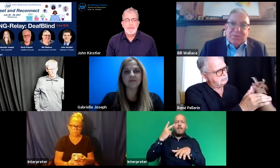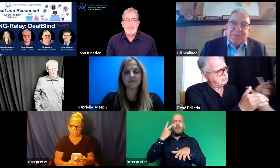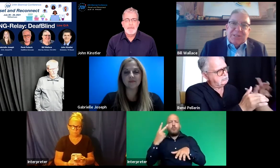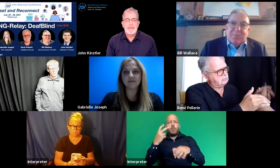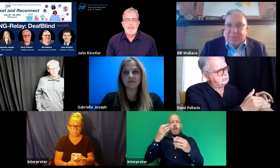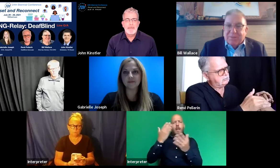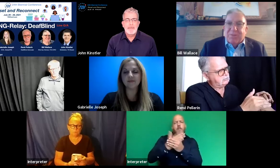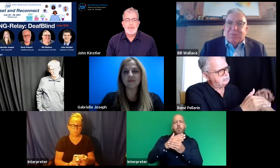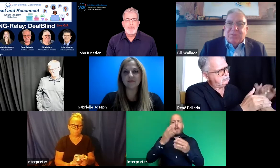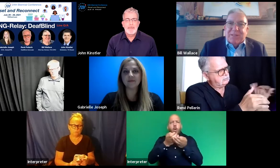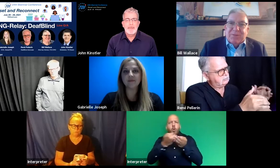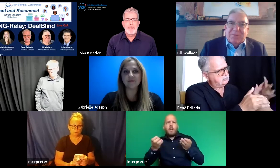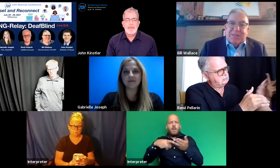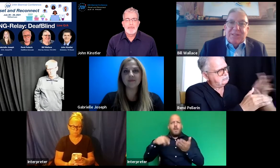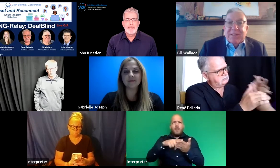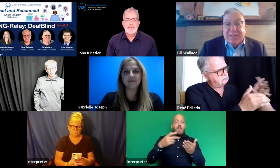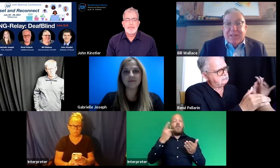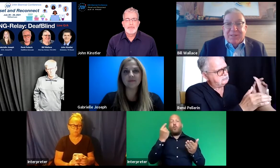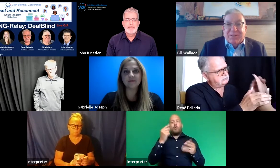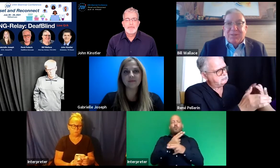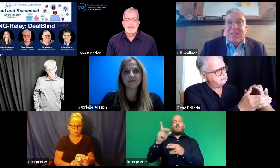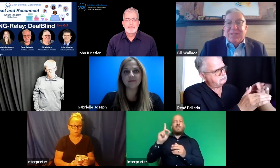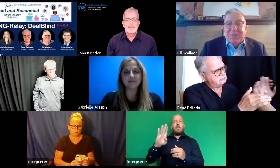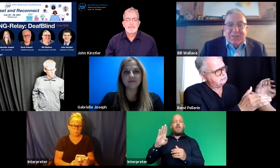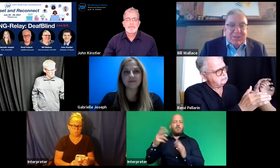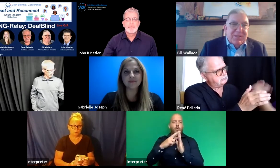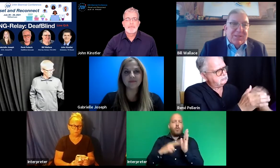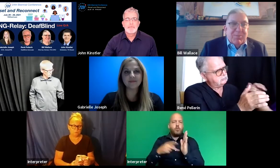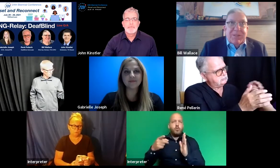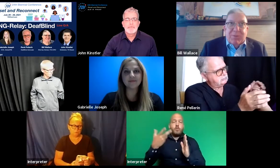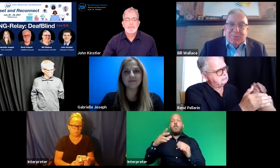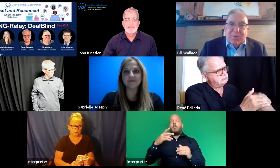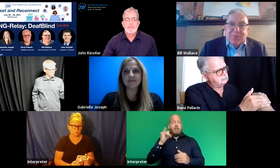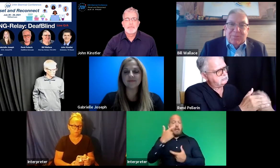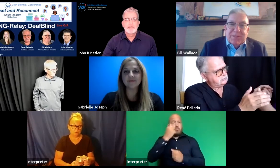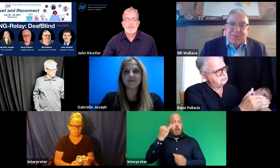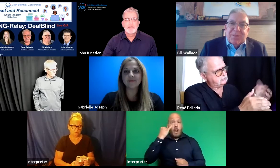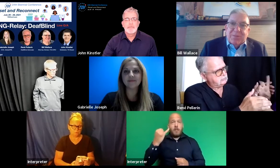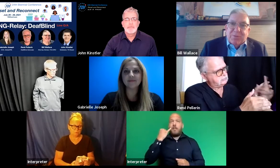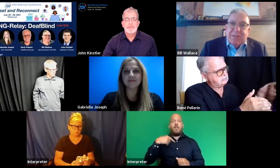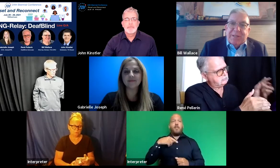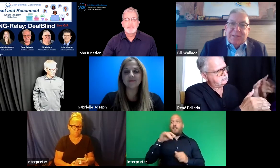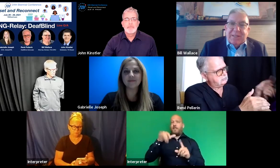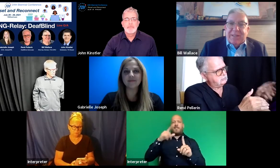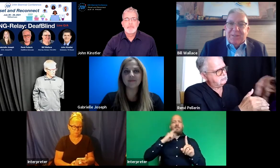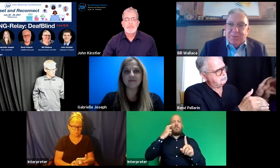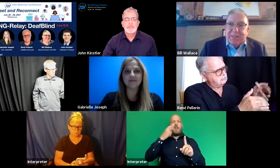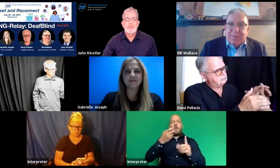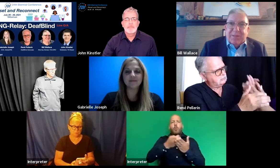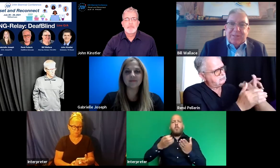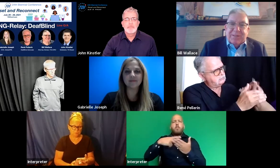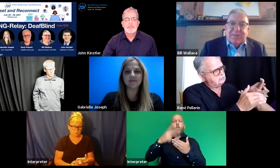user registration database, it's a really interesting idea. The deafblind equipment program is creating a